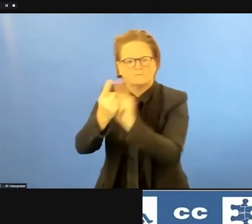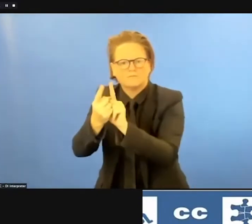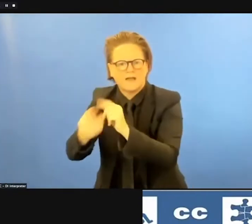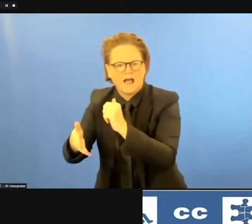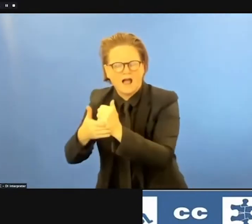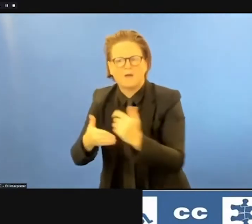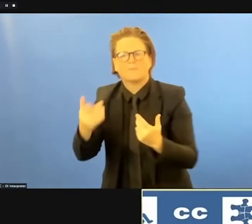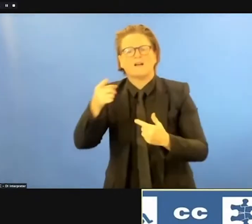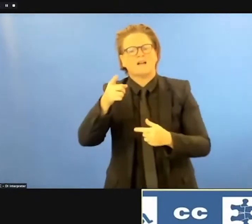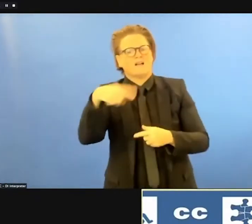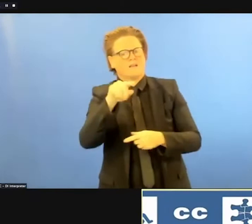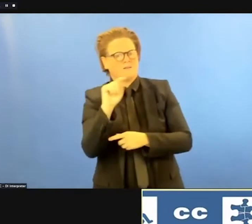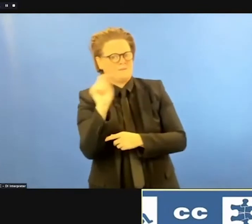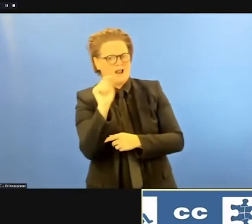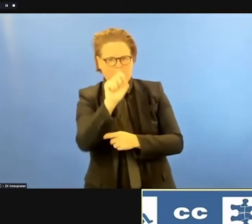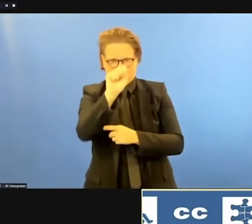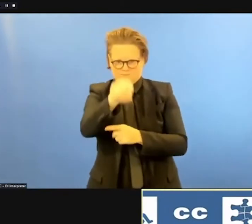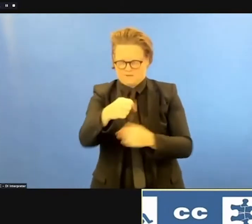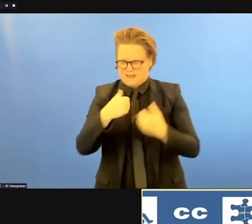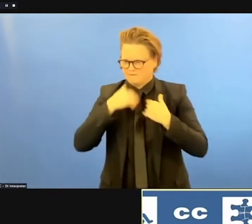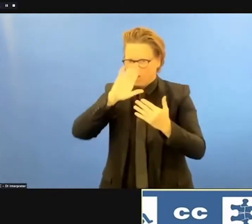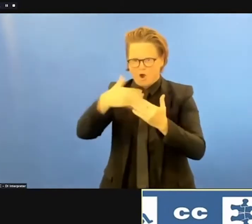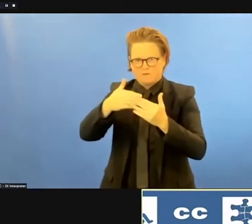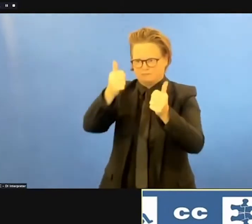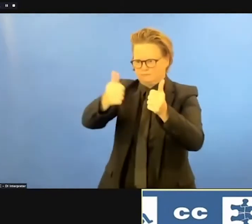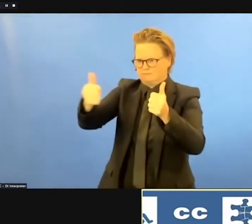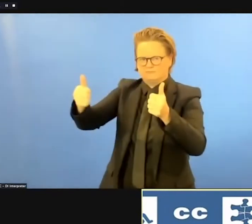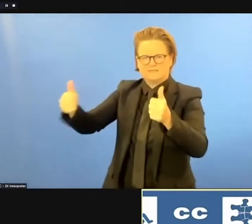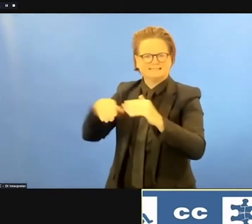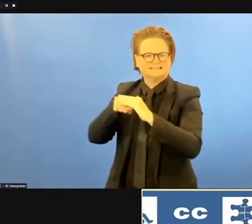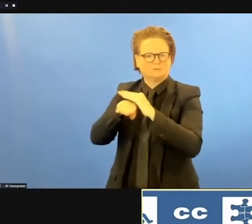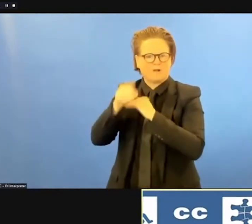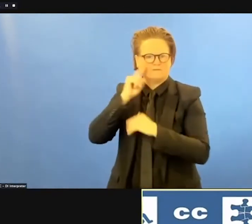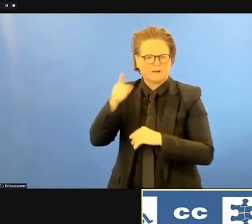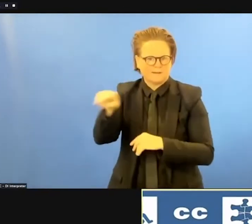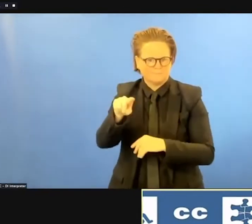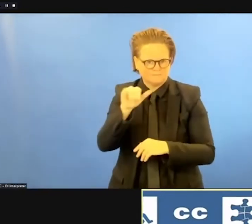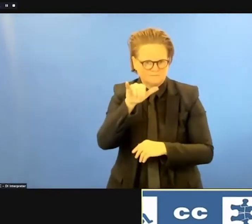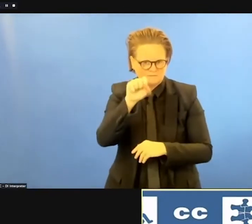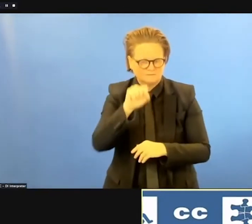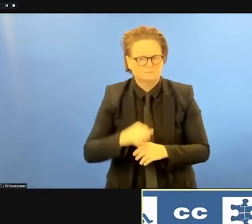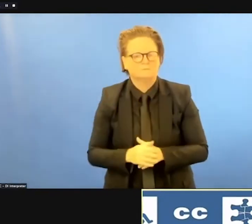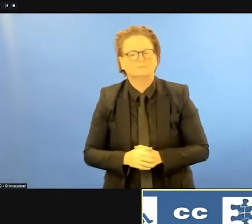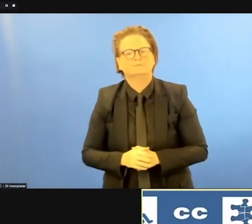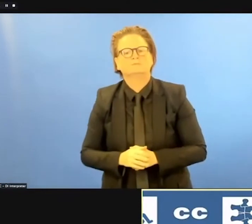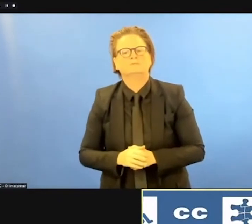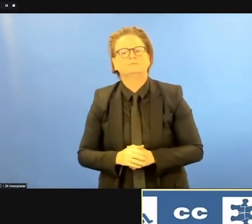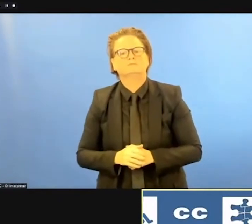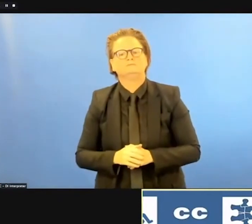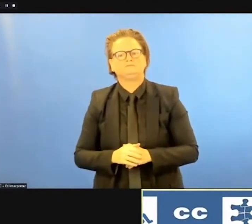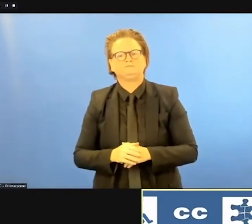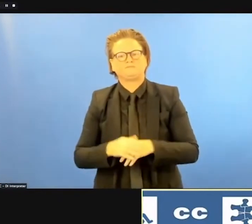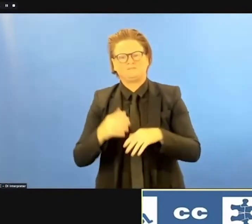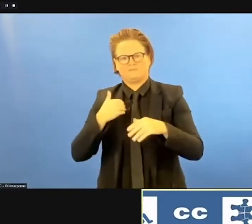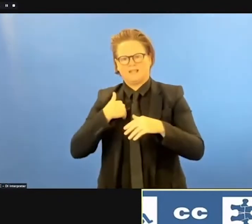I cannot speak for some of our smaller sites necessarily, but that is the intention